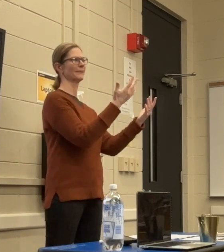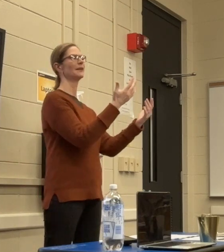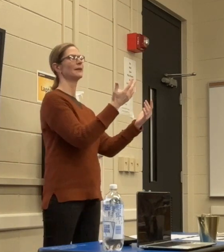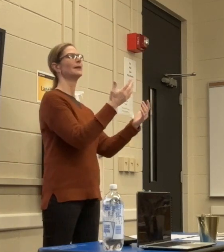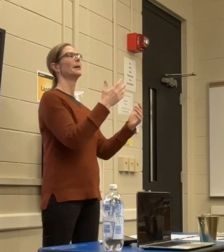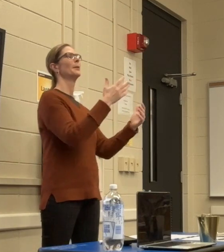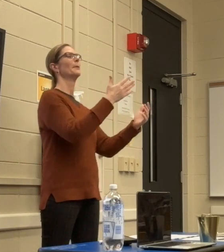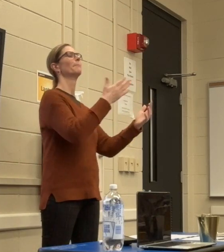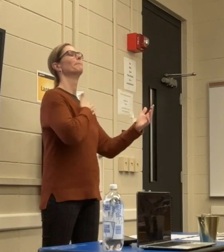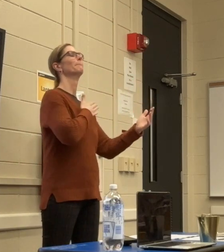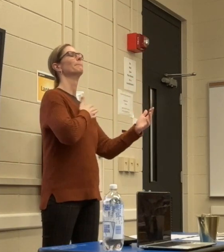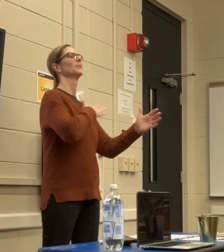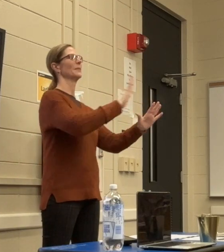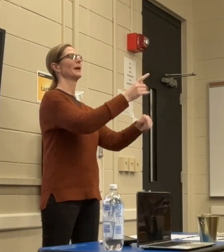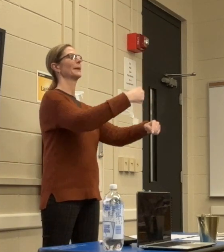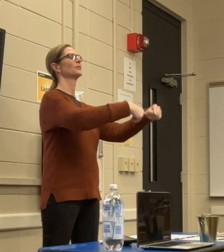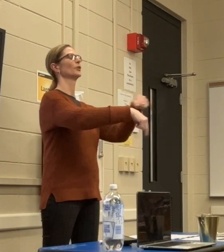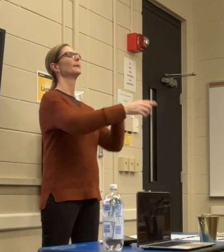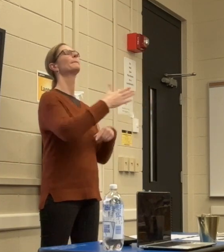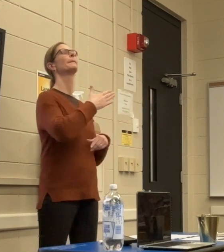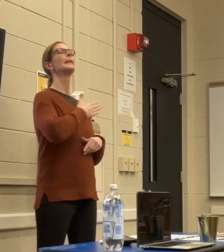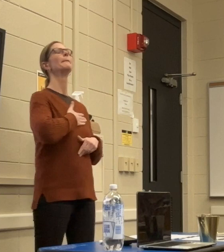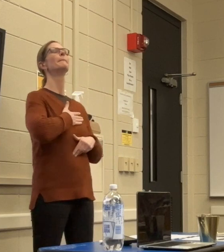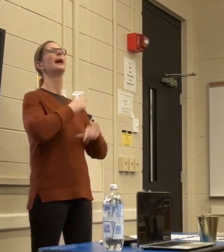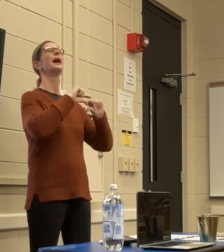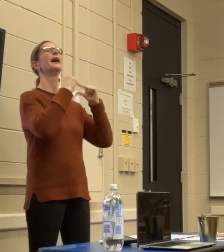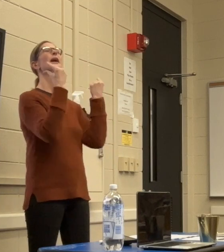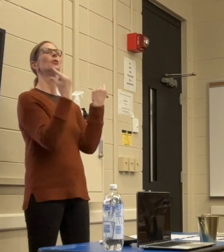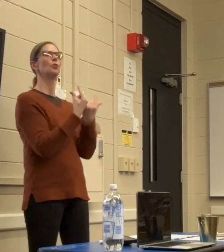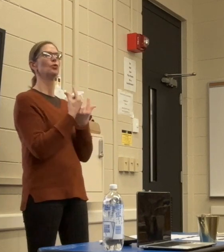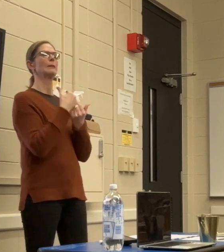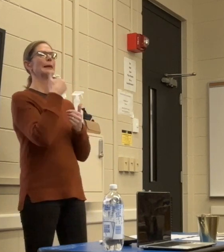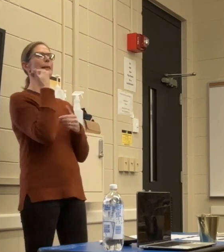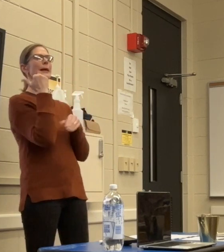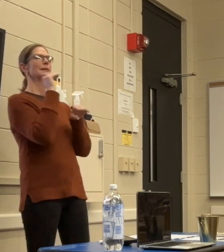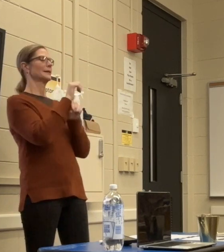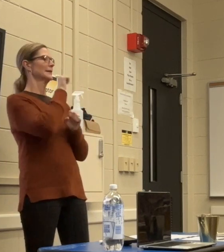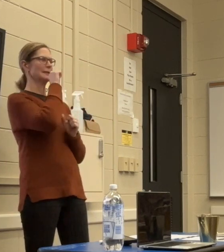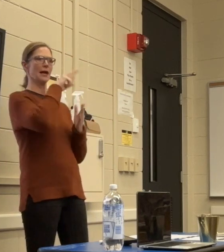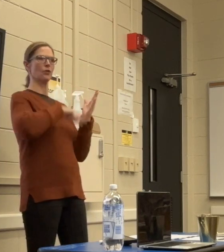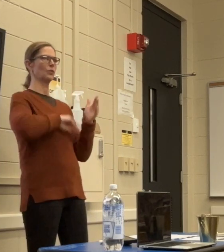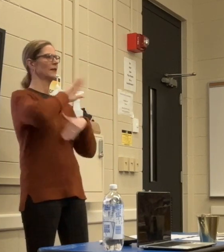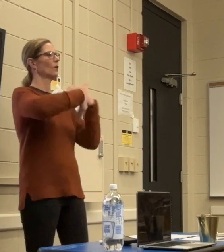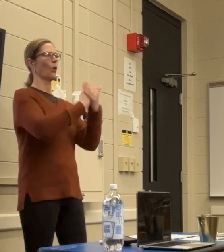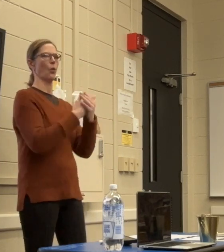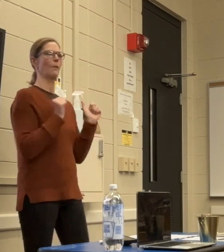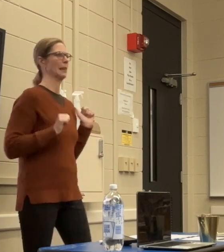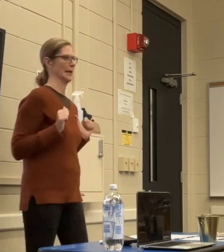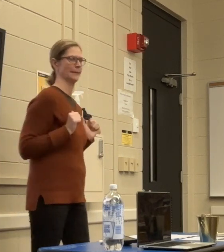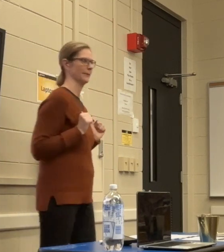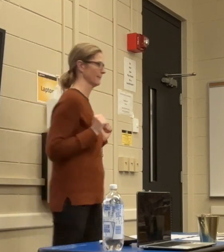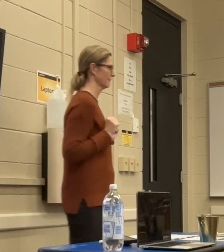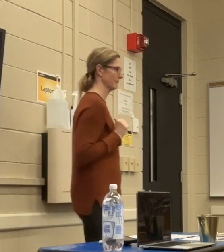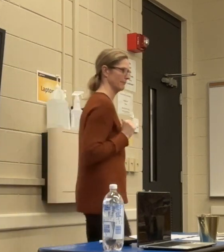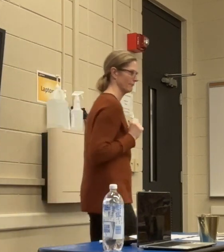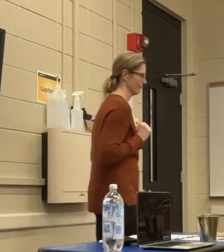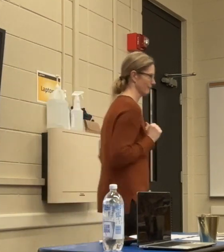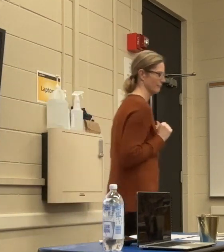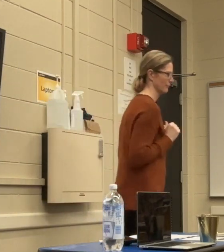I'm gonna go and hopefully see, Sorry. I'll take a step back here. So my group last night, we weren't able to get through the